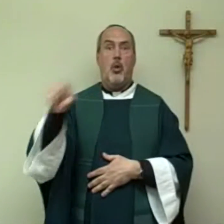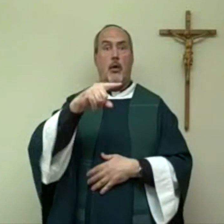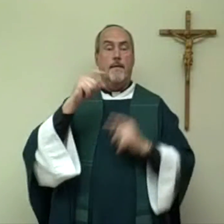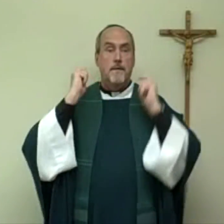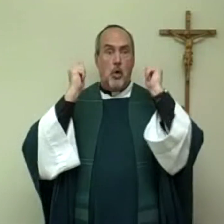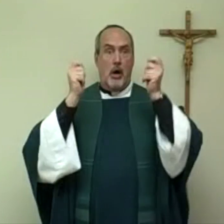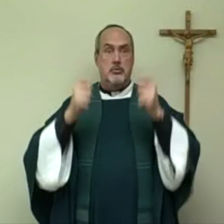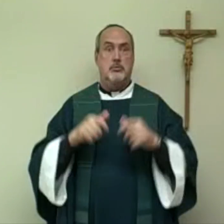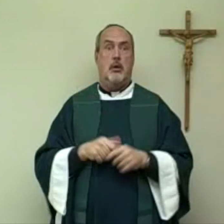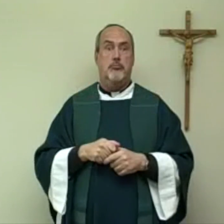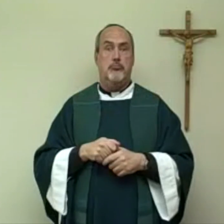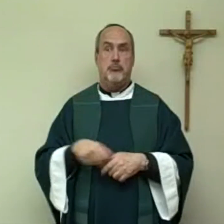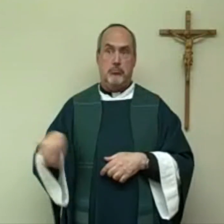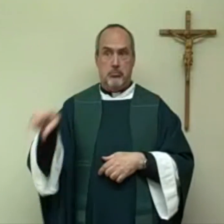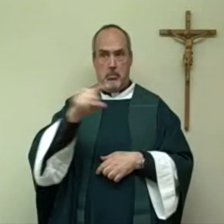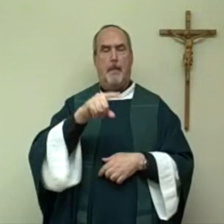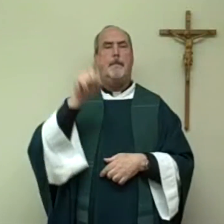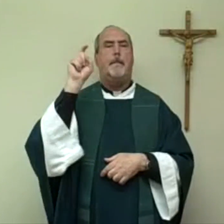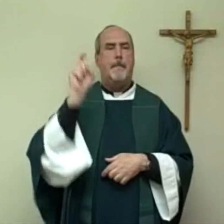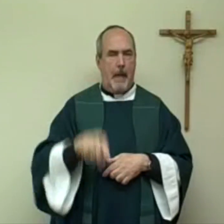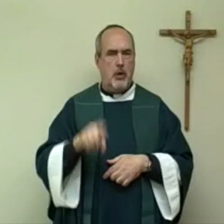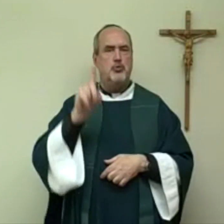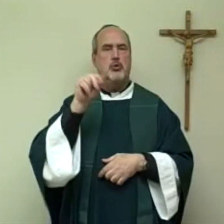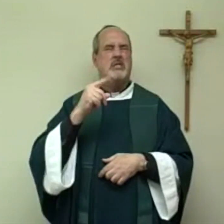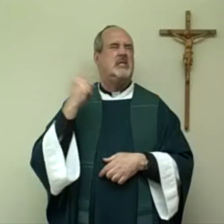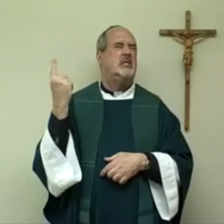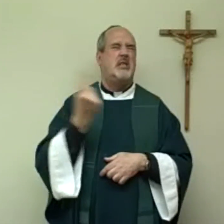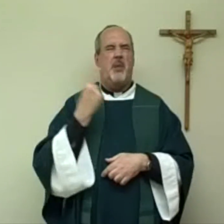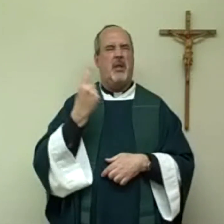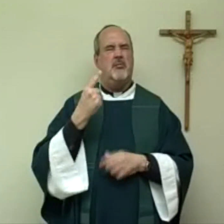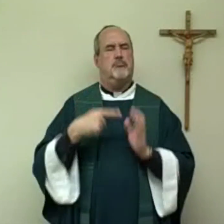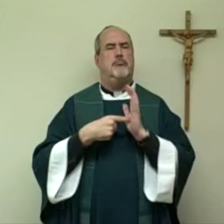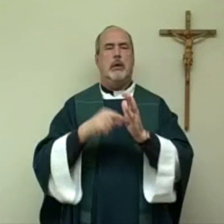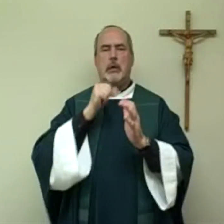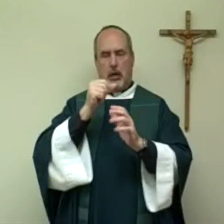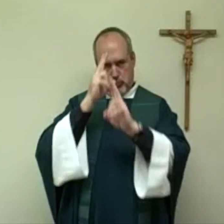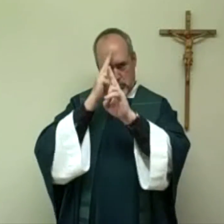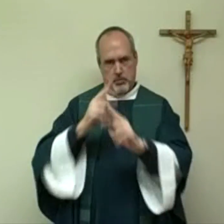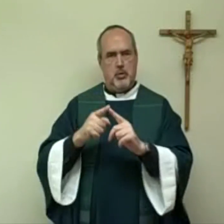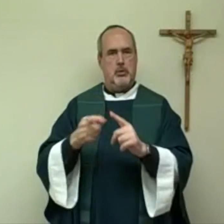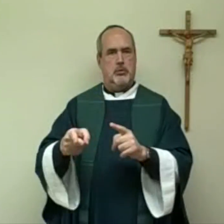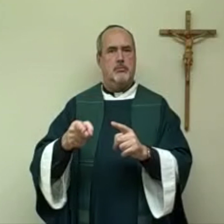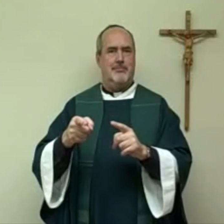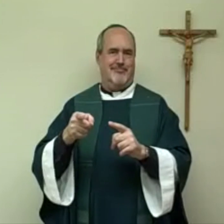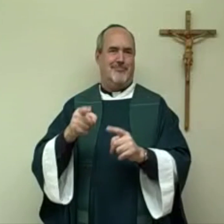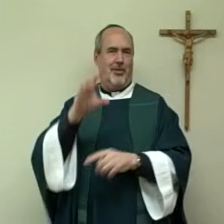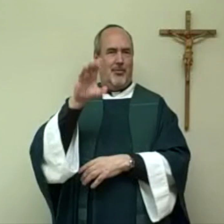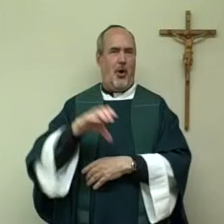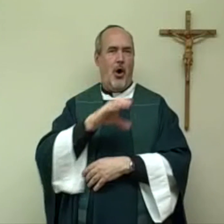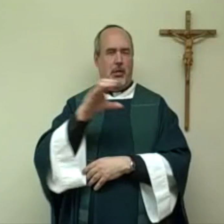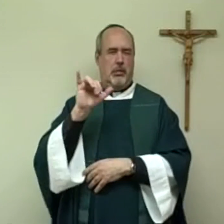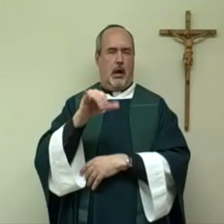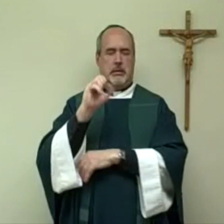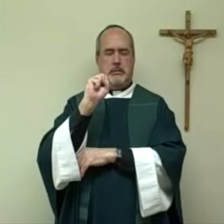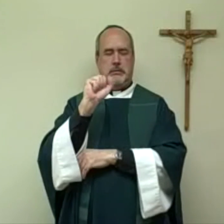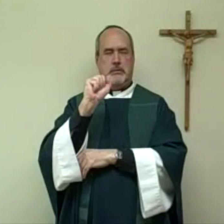And then the man from the government simply told all of the monks that they must do